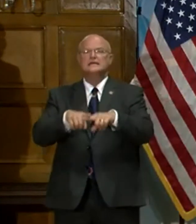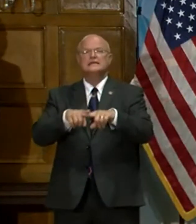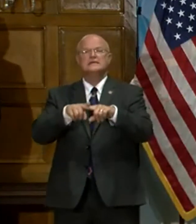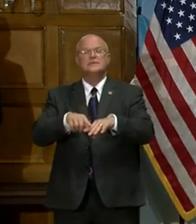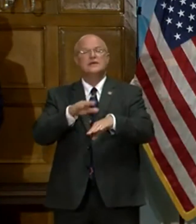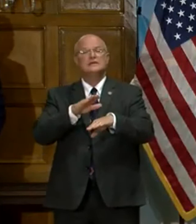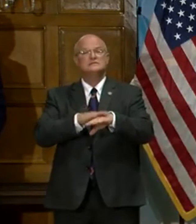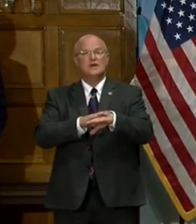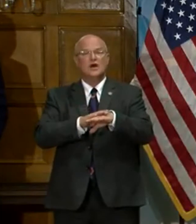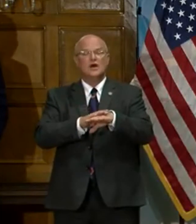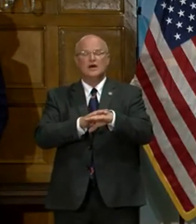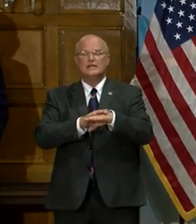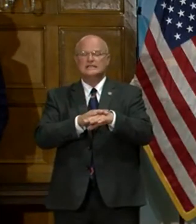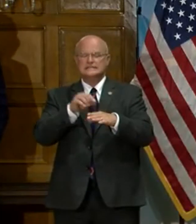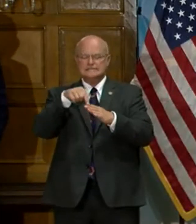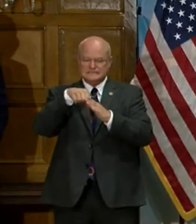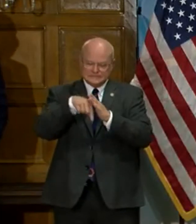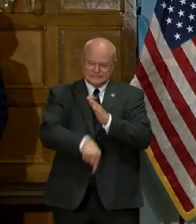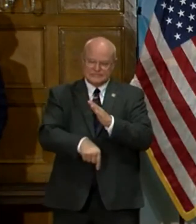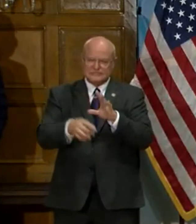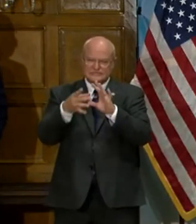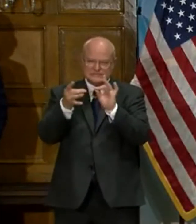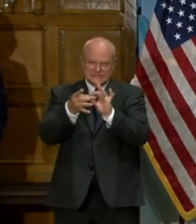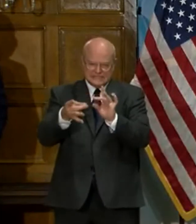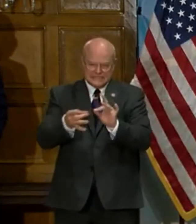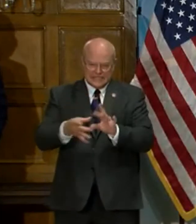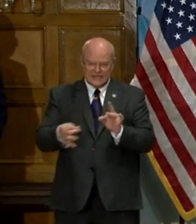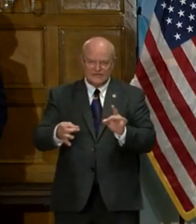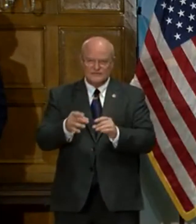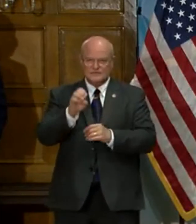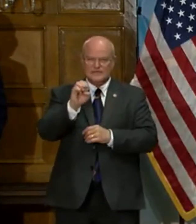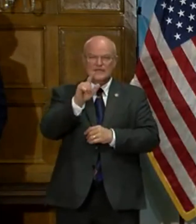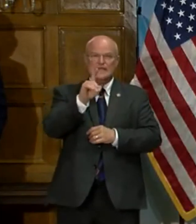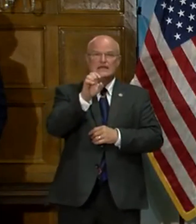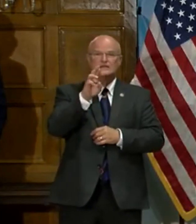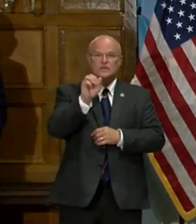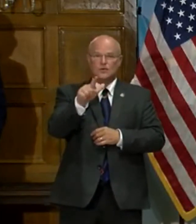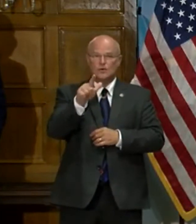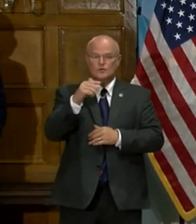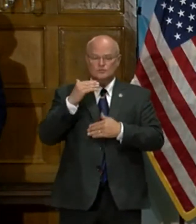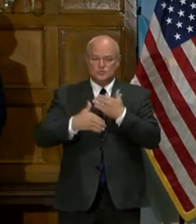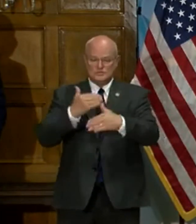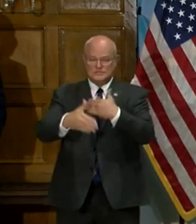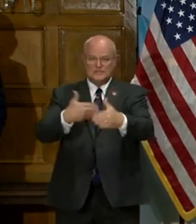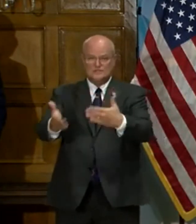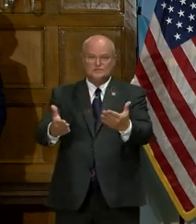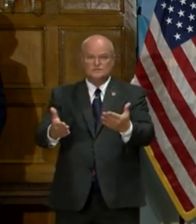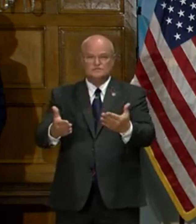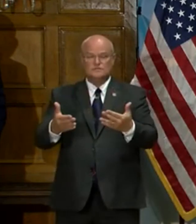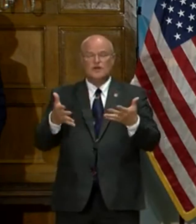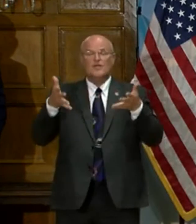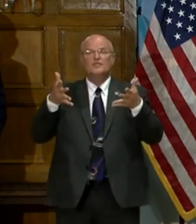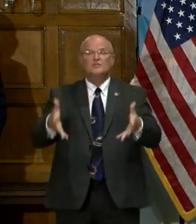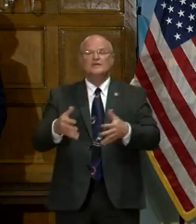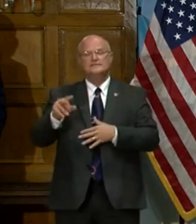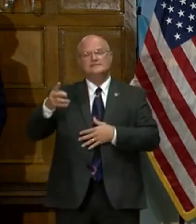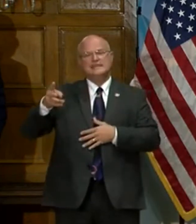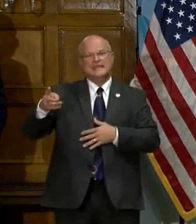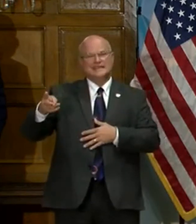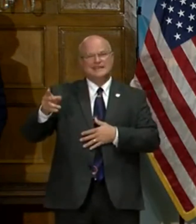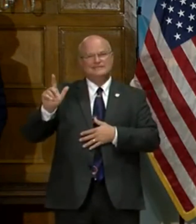depends on a wretched technical detail, electoral procedure. All the rest is